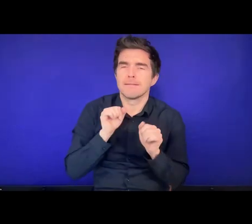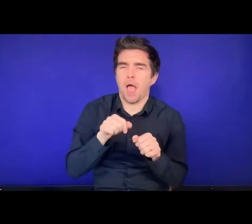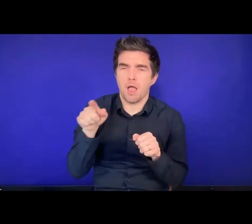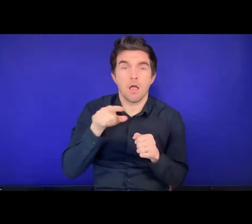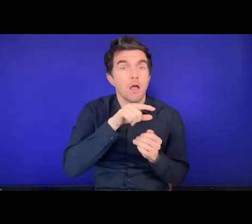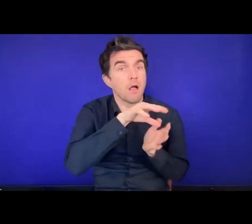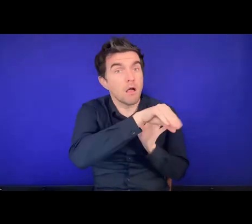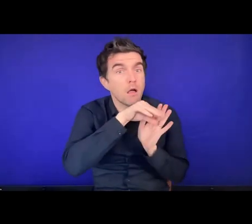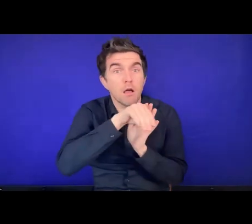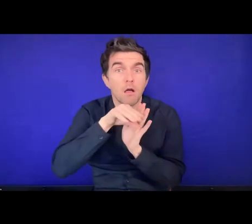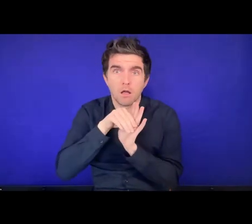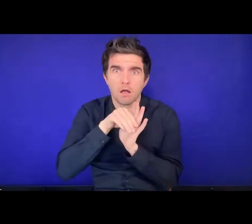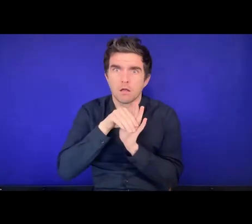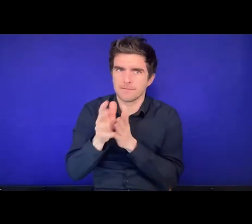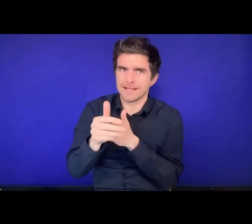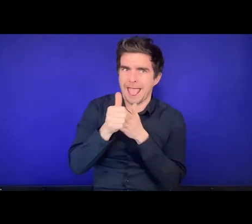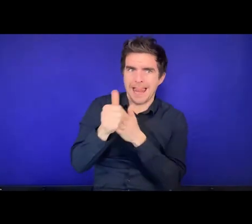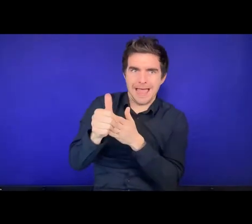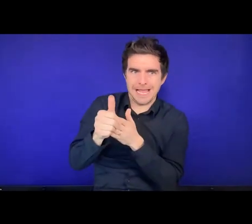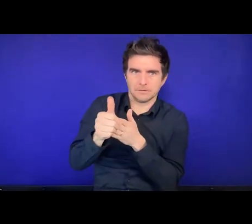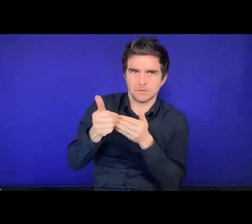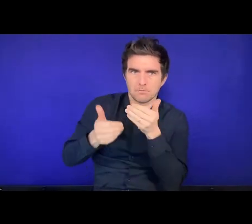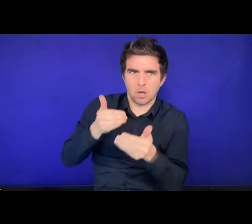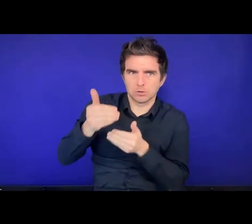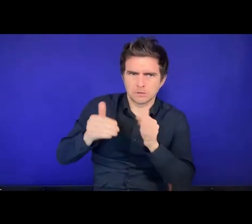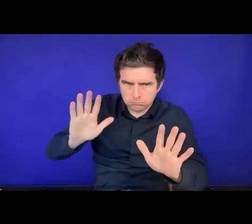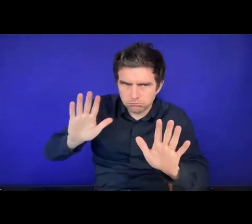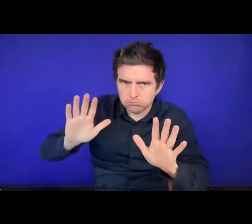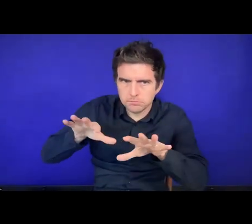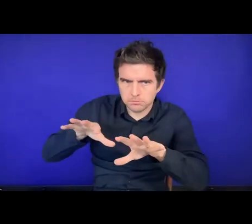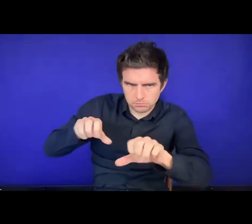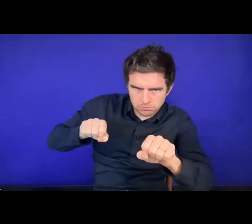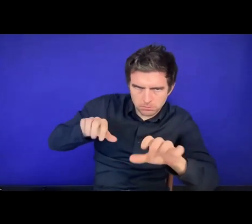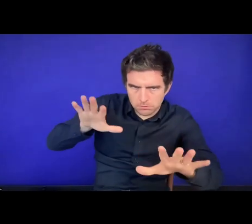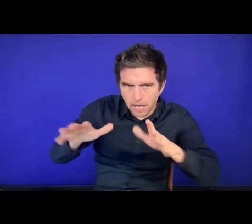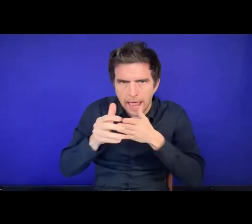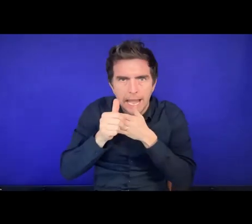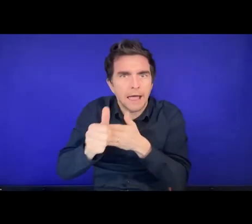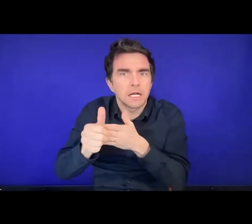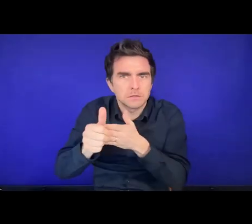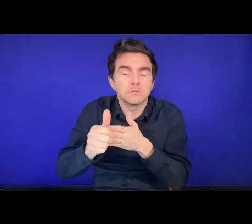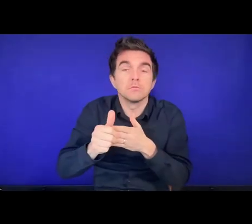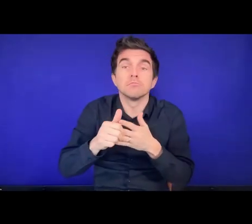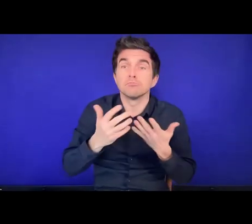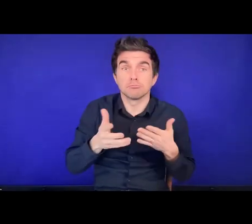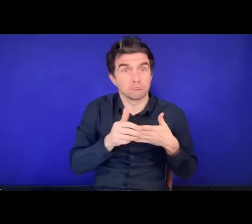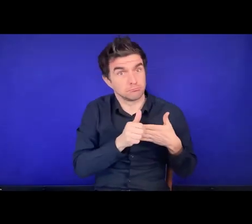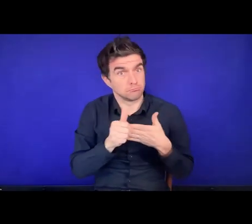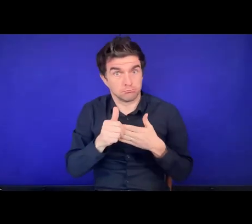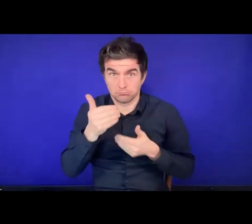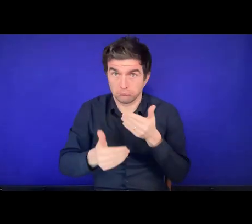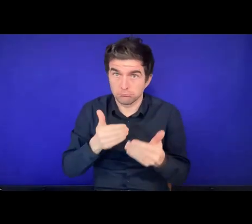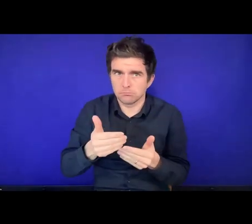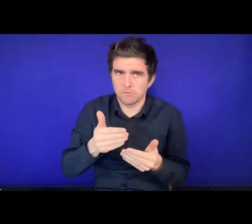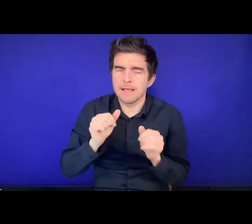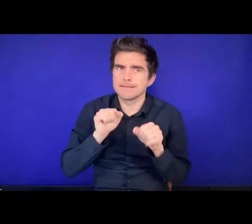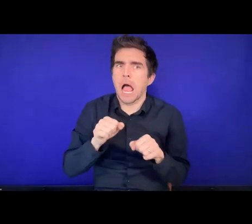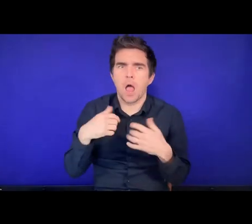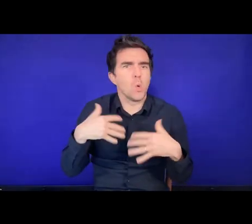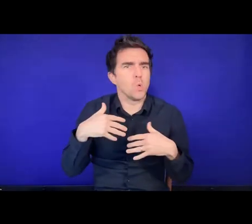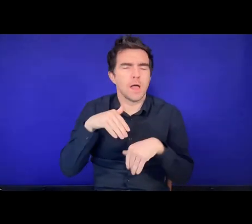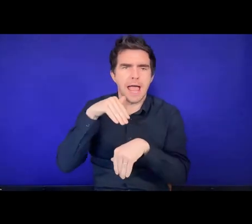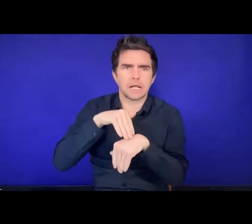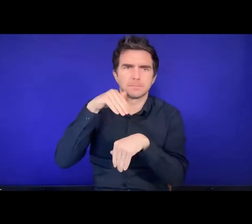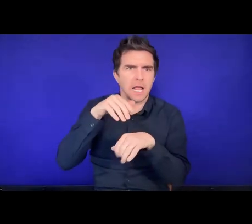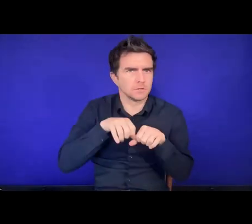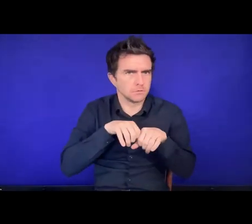guide the process itself is going to be the most efficient and effective way of ensuring that you're not